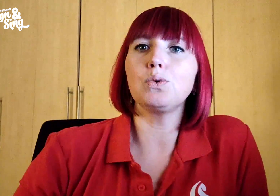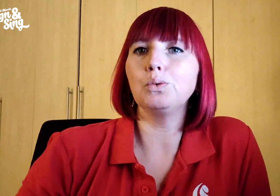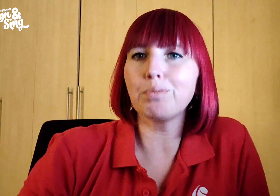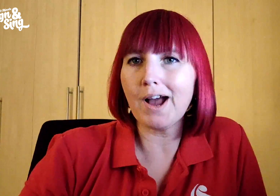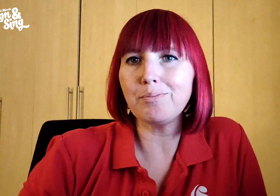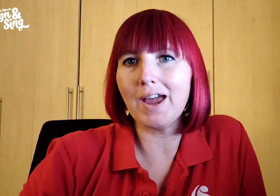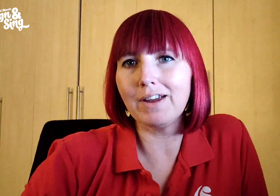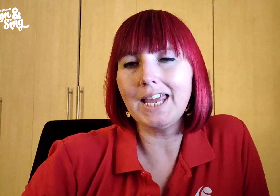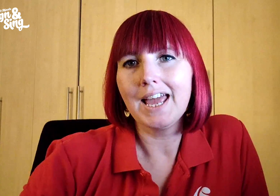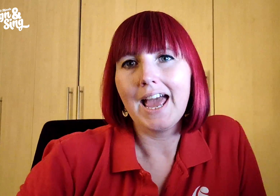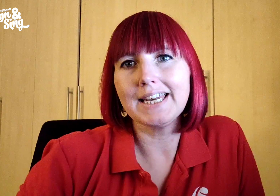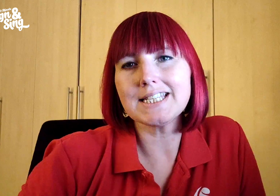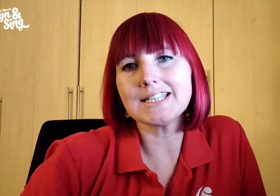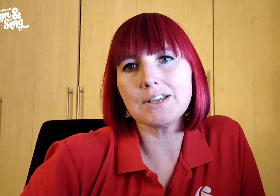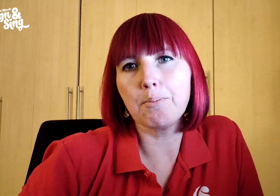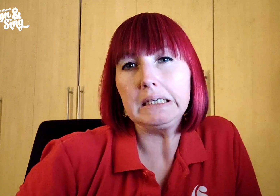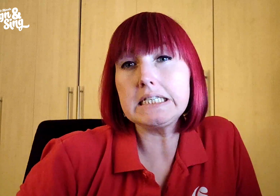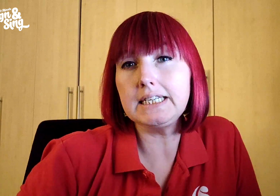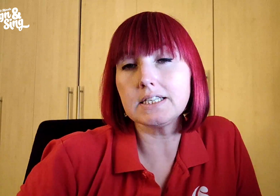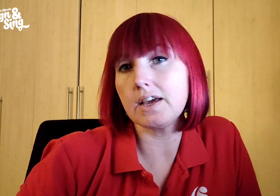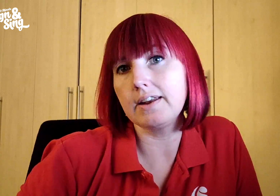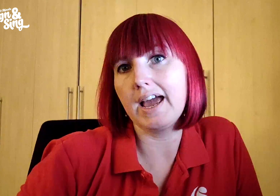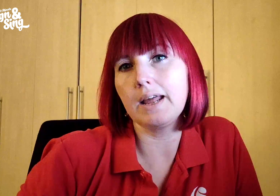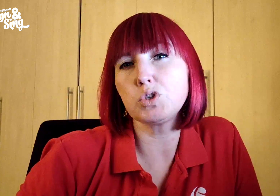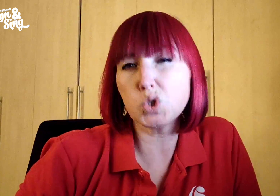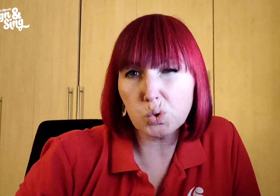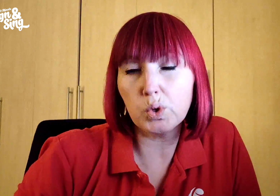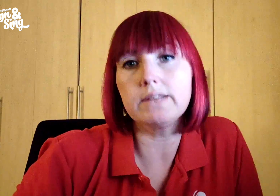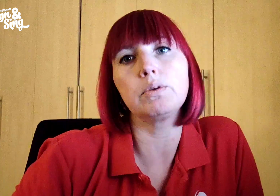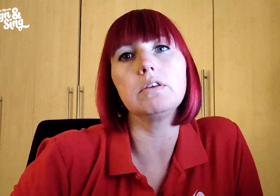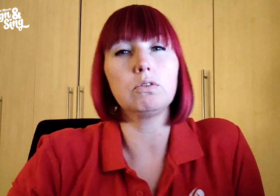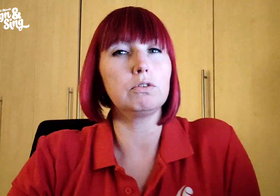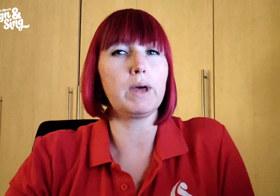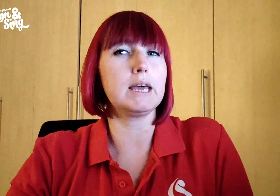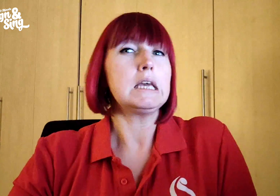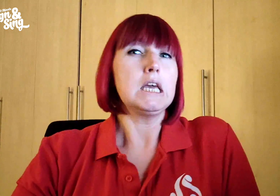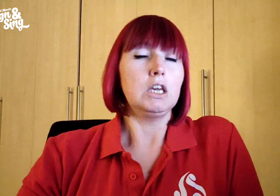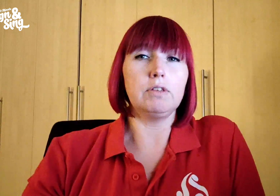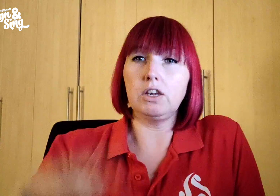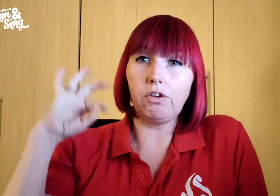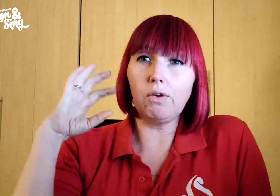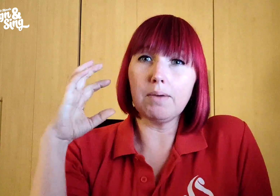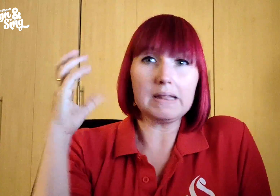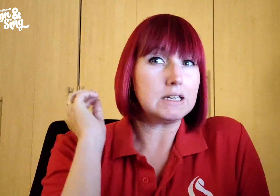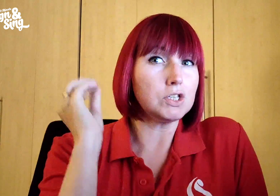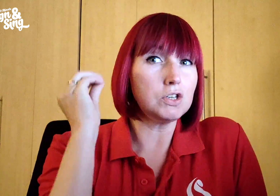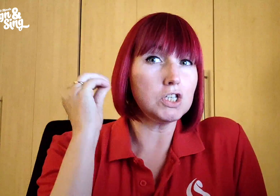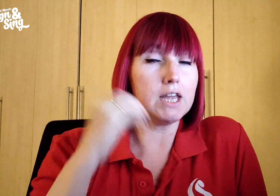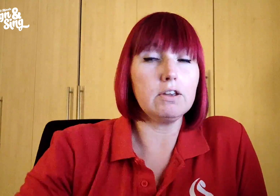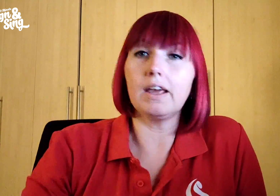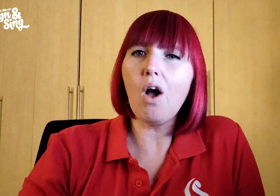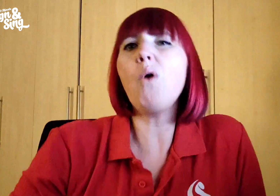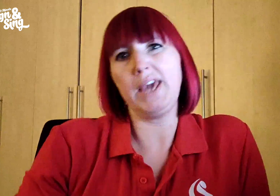exciting. It's called Proud Mary and it's sung by Tina Turner, and I'm sure it's one of those songs where you think you don't know it, but then as